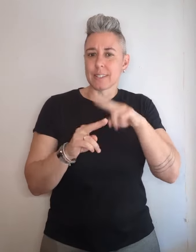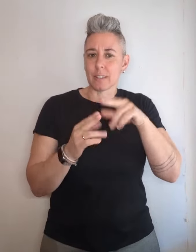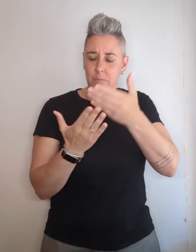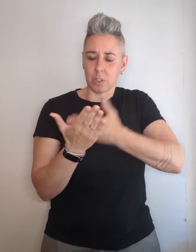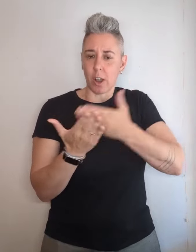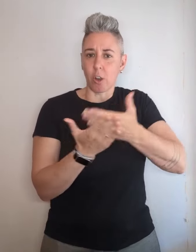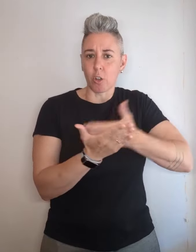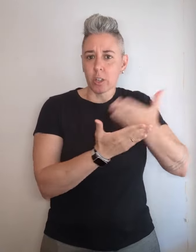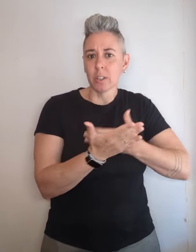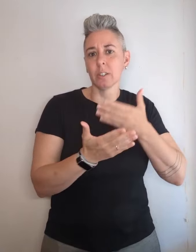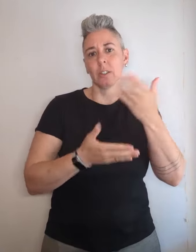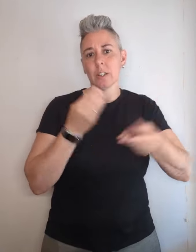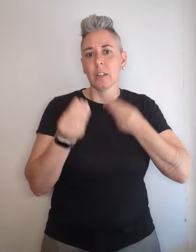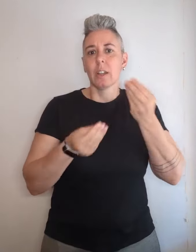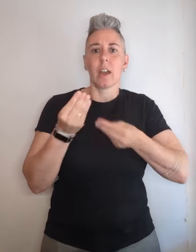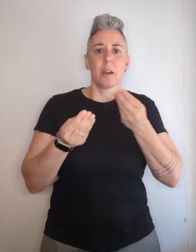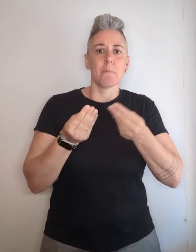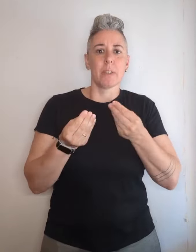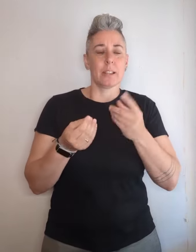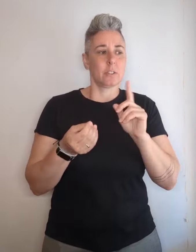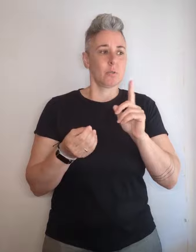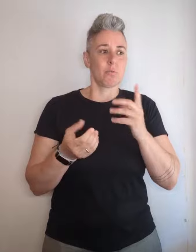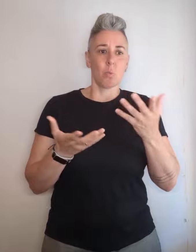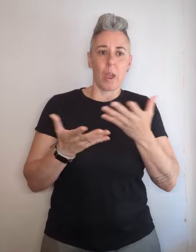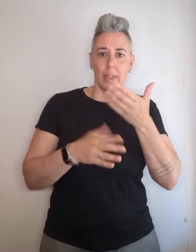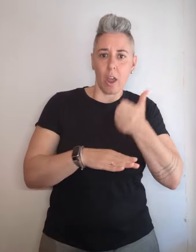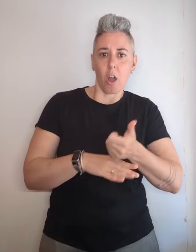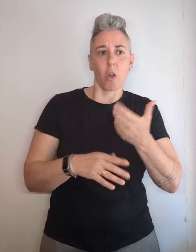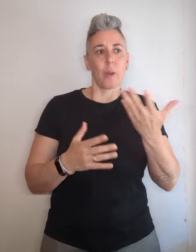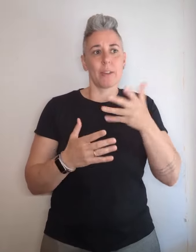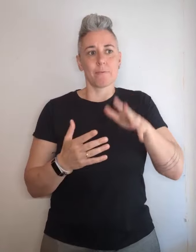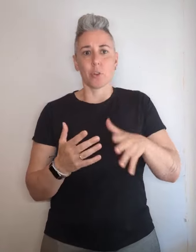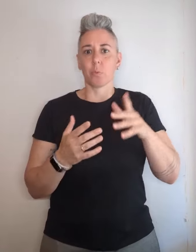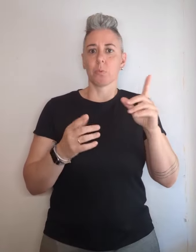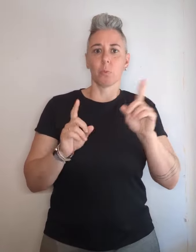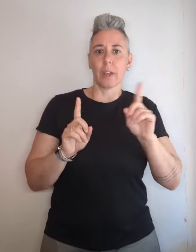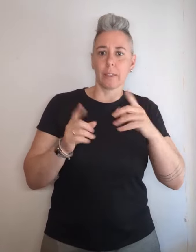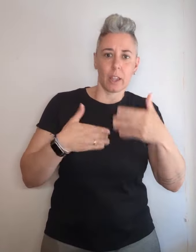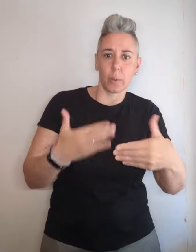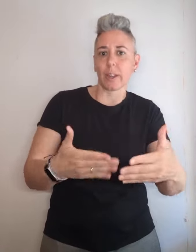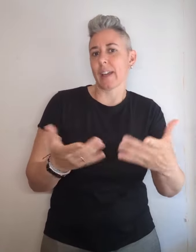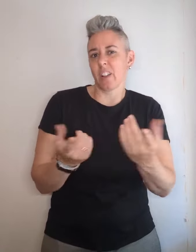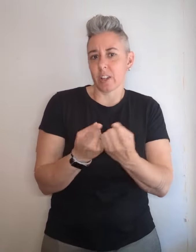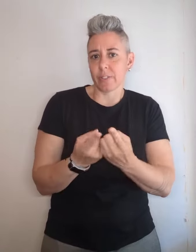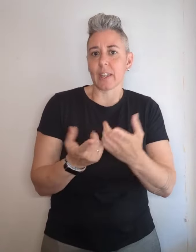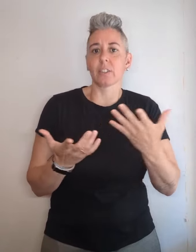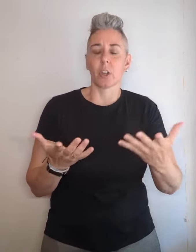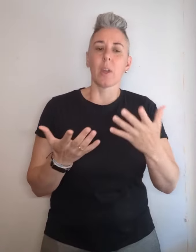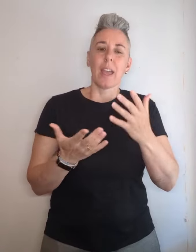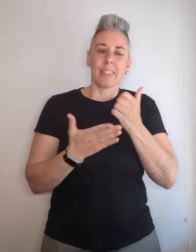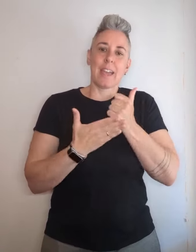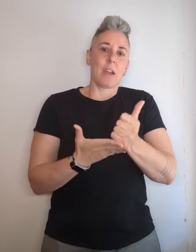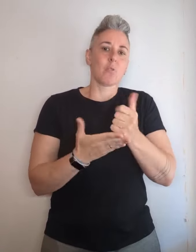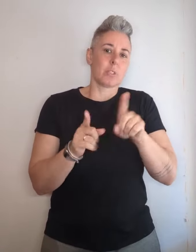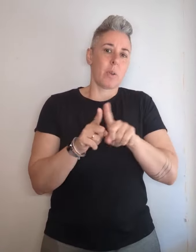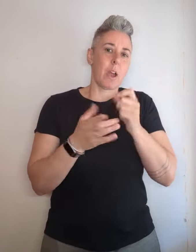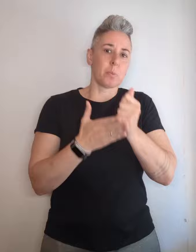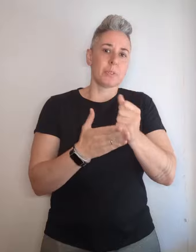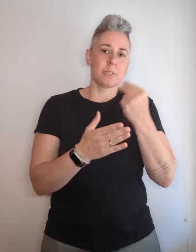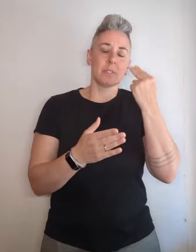the dialogue as to where they are, where they're from, where they're going, that kind of thing. So that also helps the